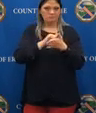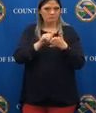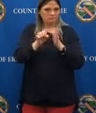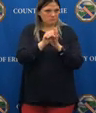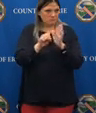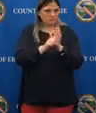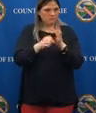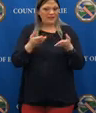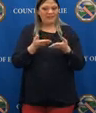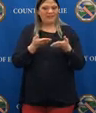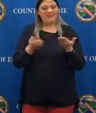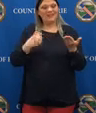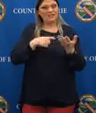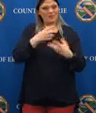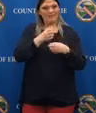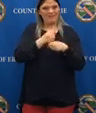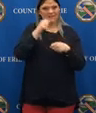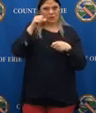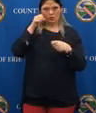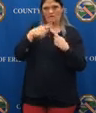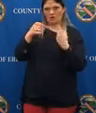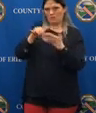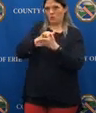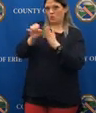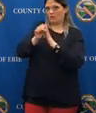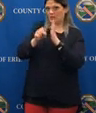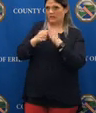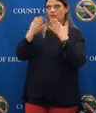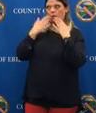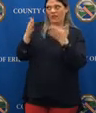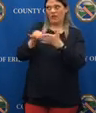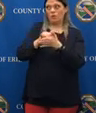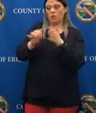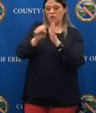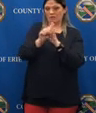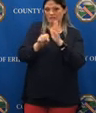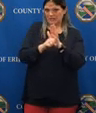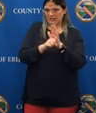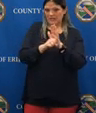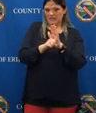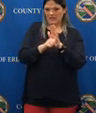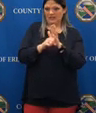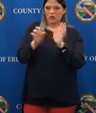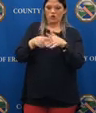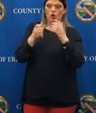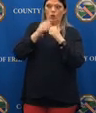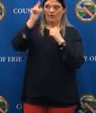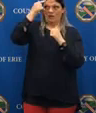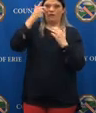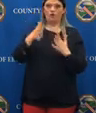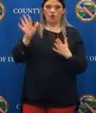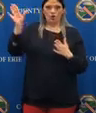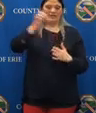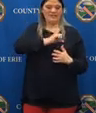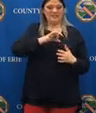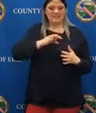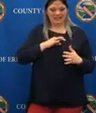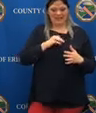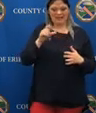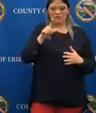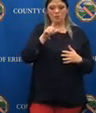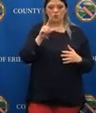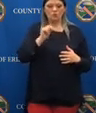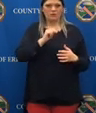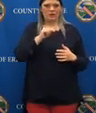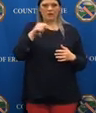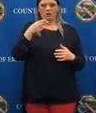and the supplies we got yesterday were from New York State. So once again, I want to thank New York State, starting with the governor and his staff, including Lieutenant Governor